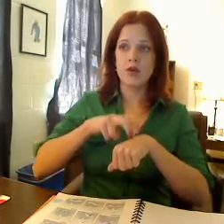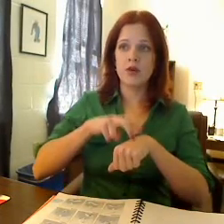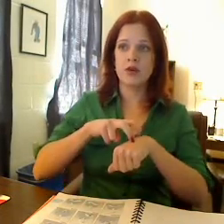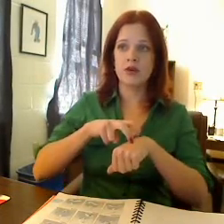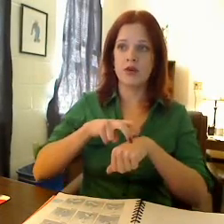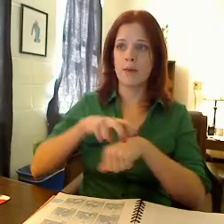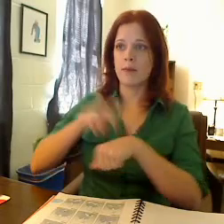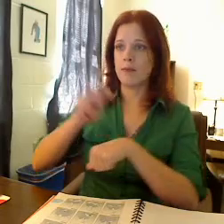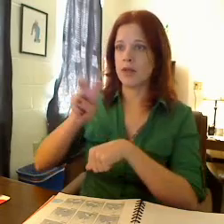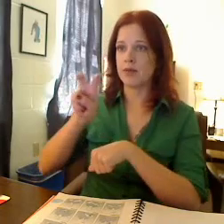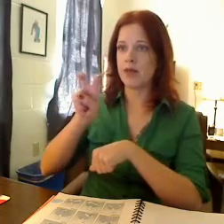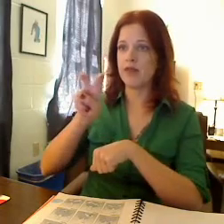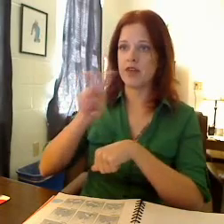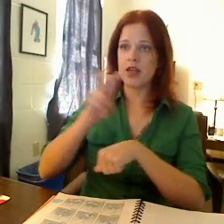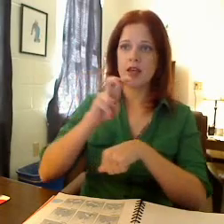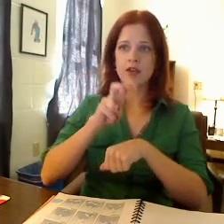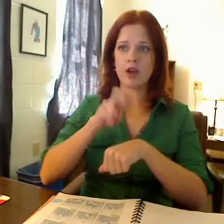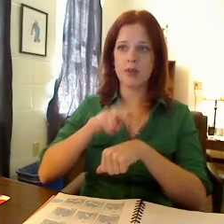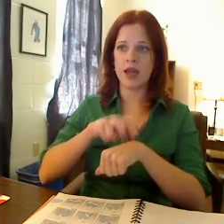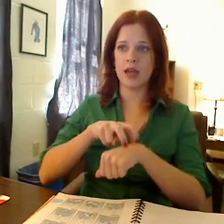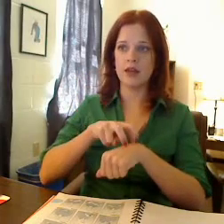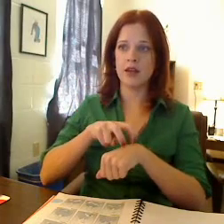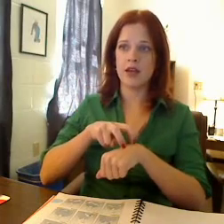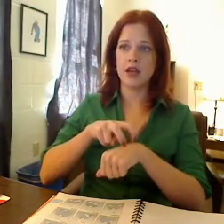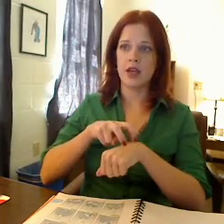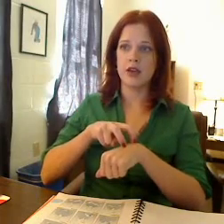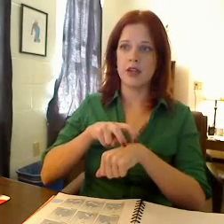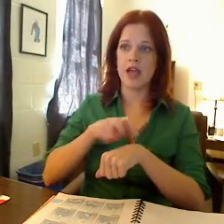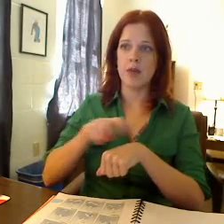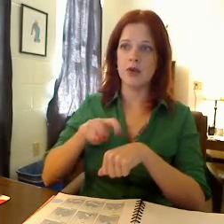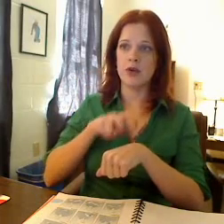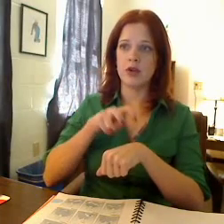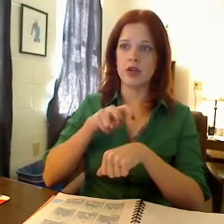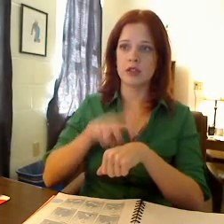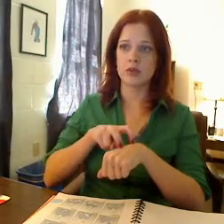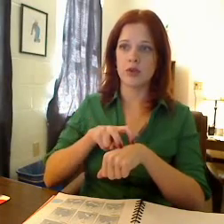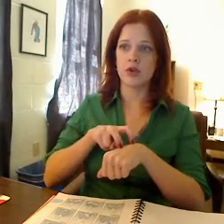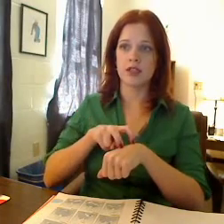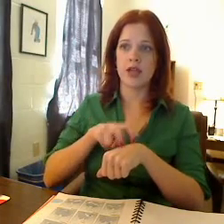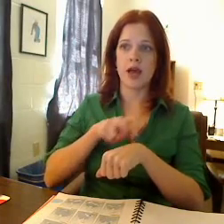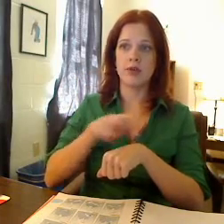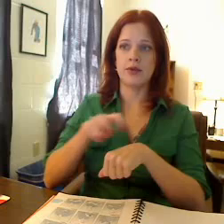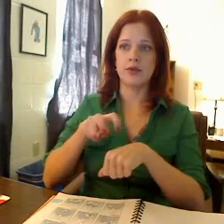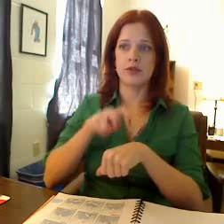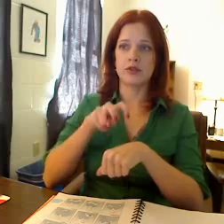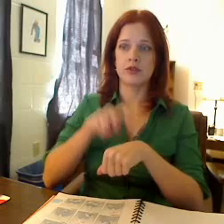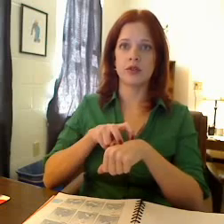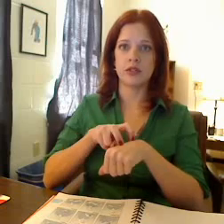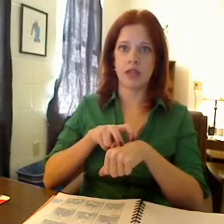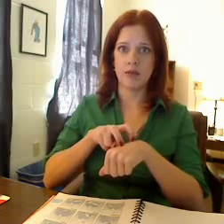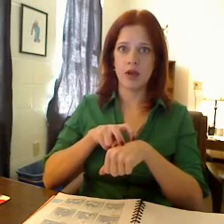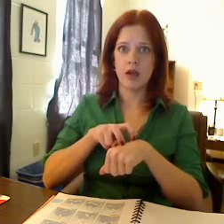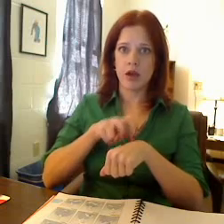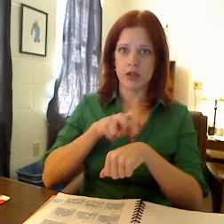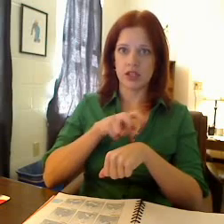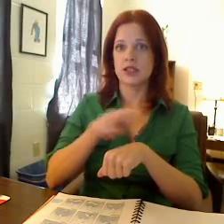Potato. It's a bent V in your dominant hand, and you can tap it or you can swirl and tap. Do a little swirl and tap. Also the